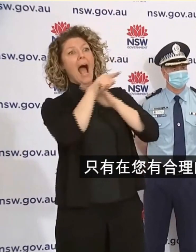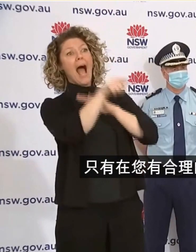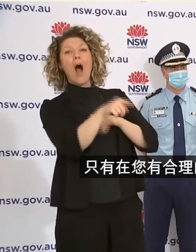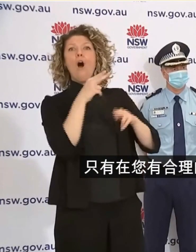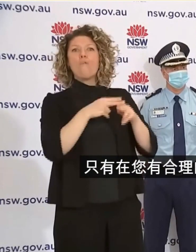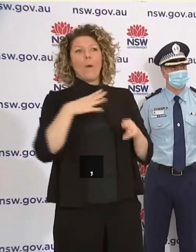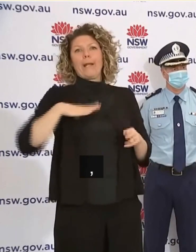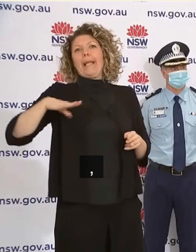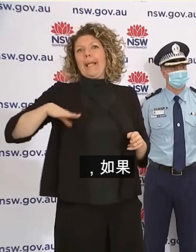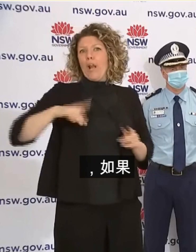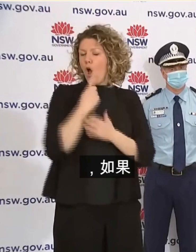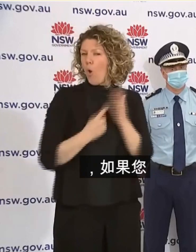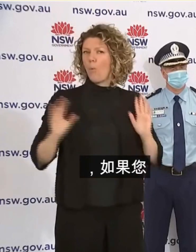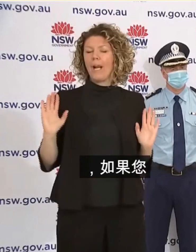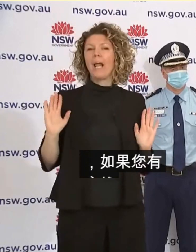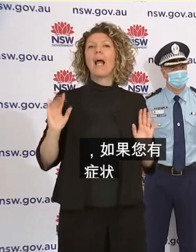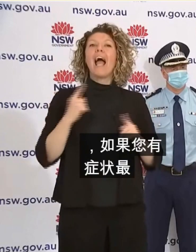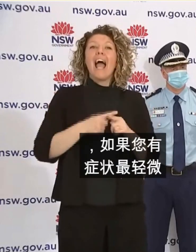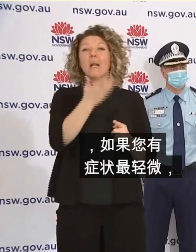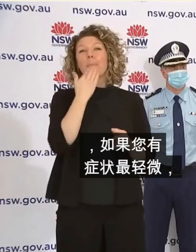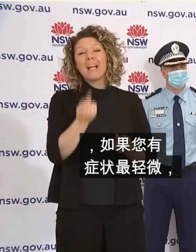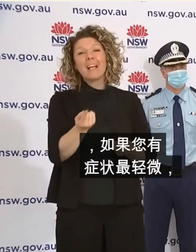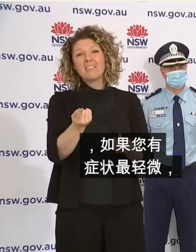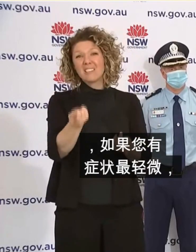excuse, and please come forward for testing if you have the